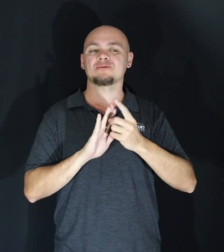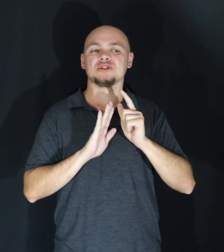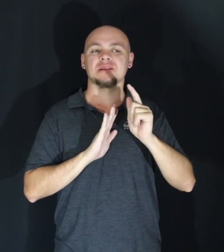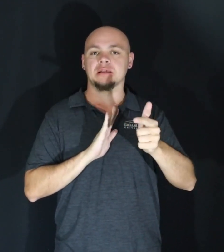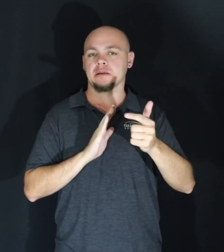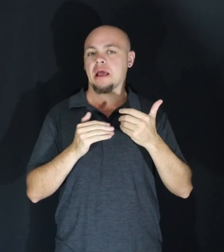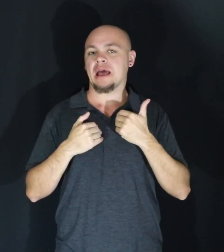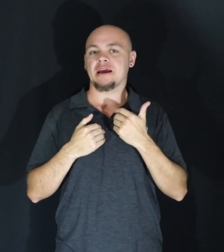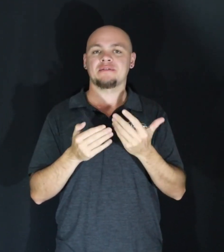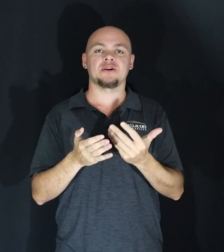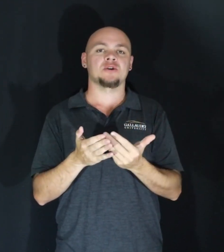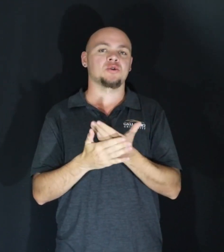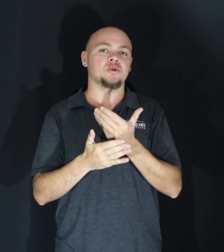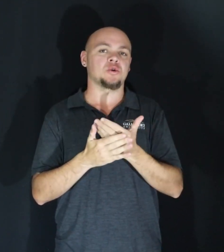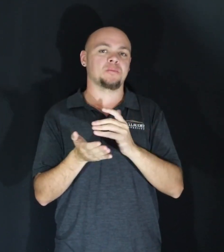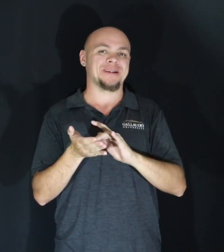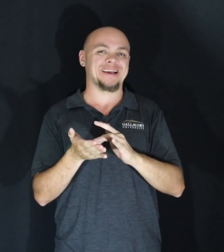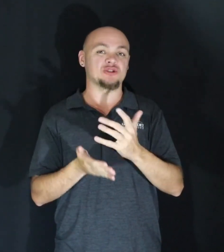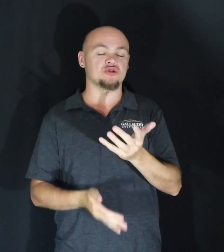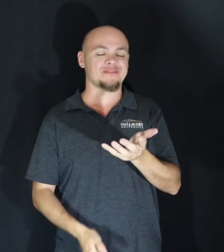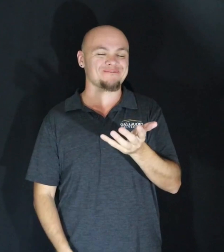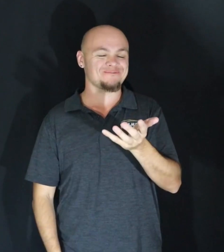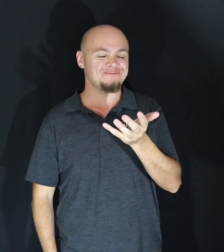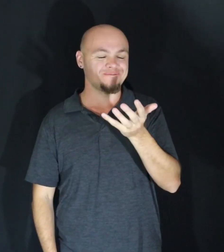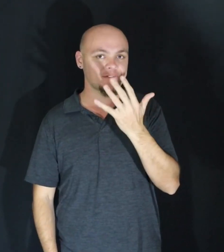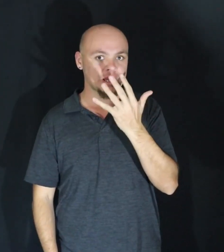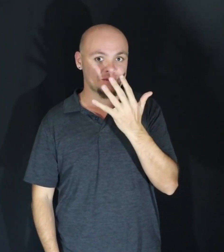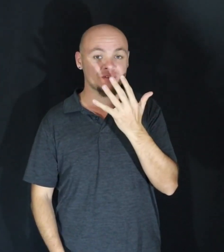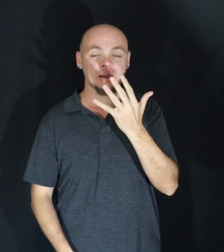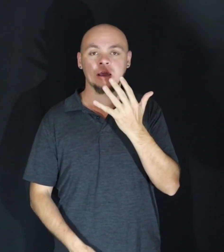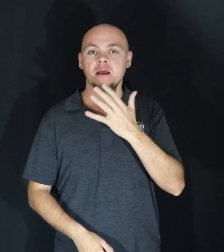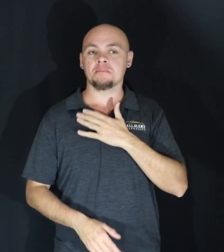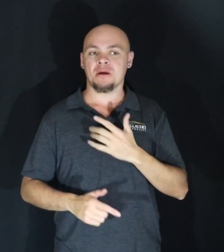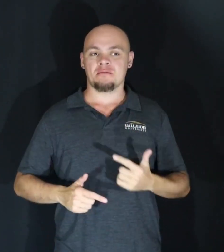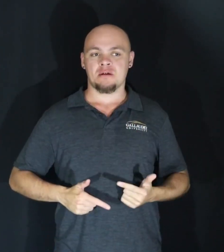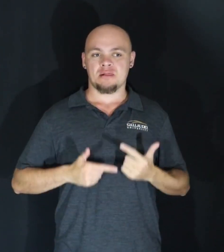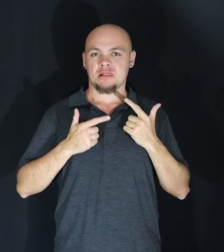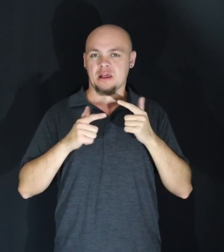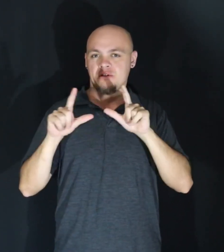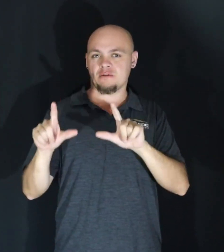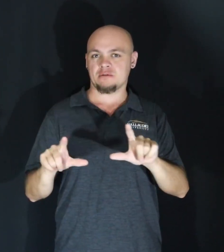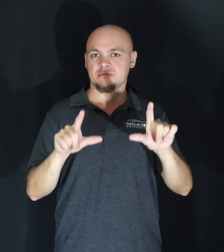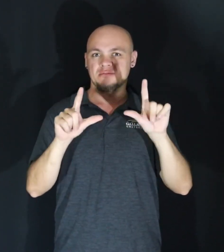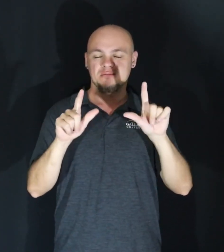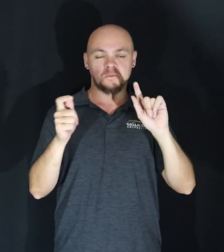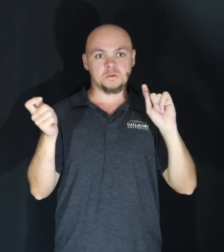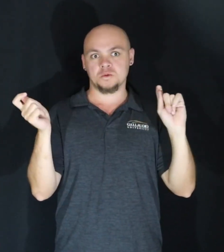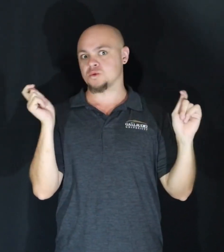new medications and a severely adjusted viewpoint on life. Are you tracking?